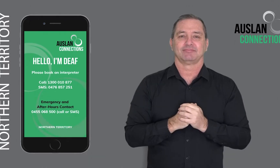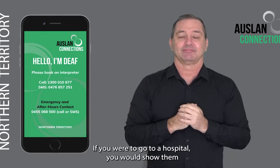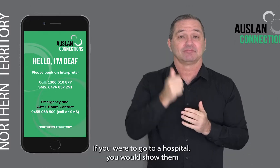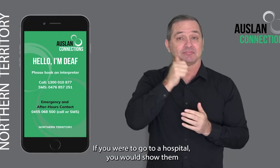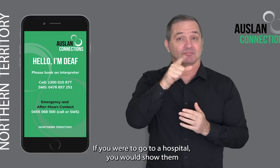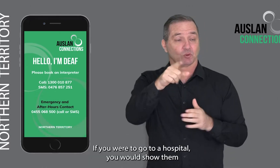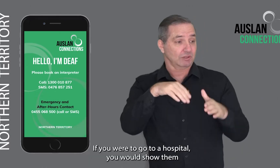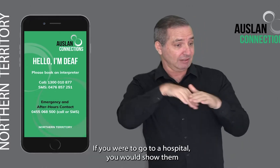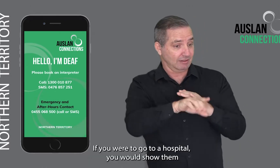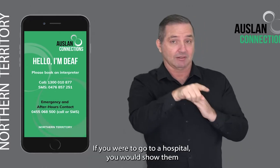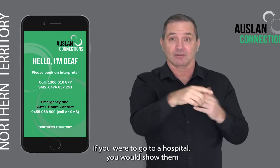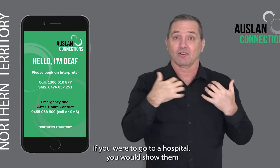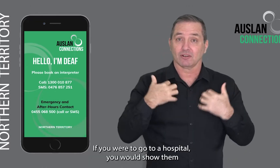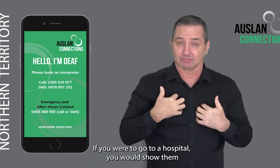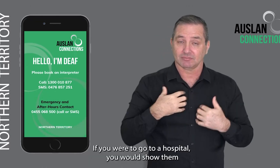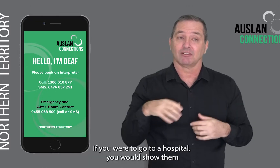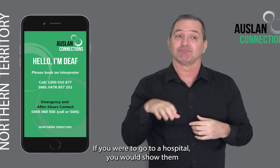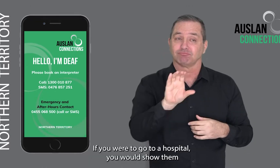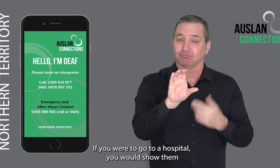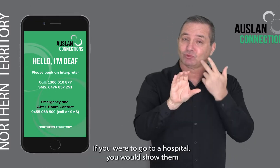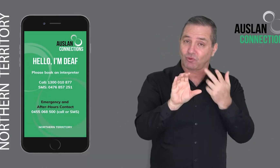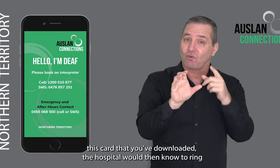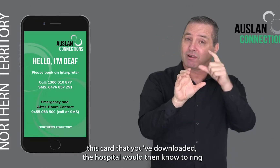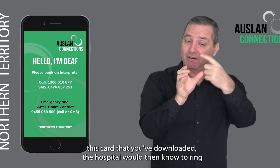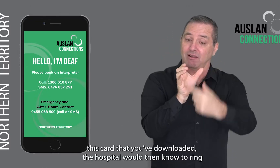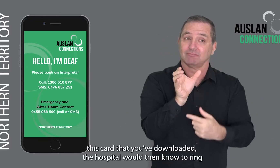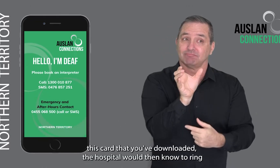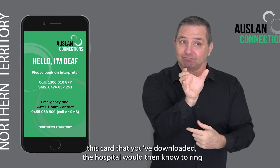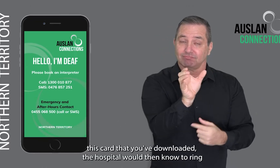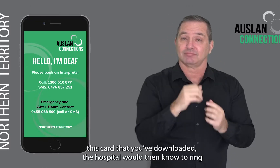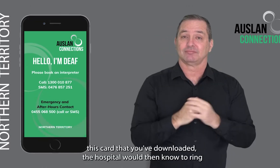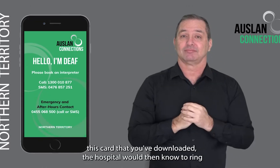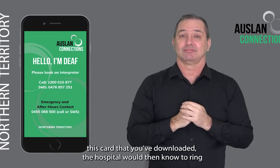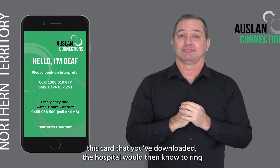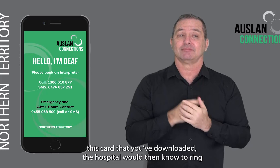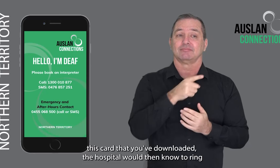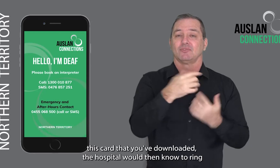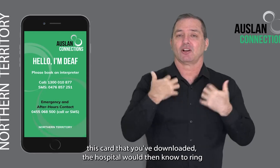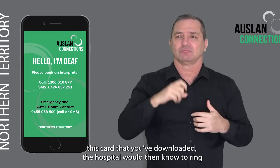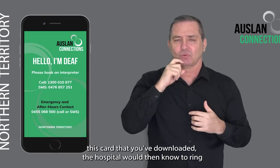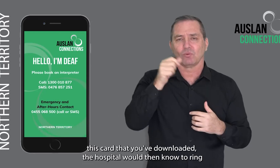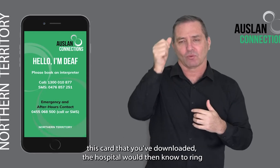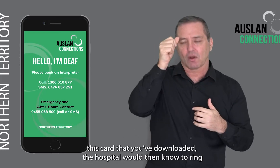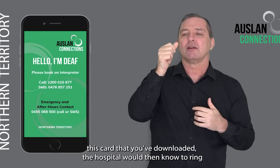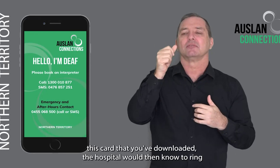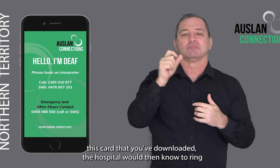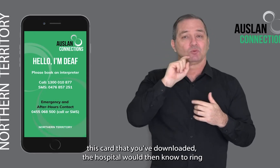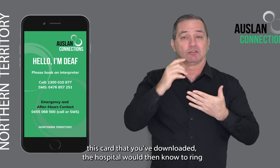If you were to go to a hospital, you would show them this card that you've downloaded. The hospital would then know to ring and